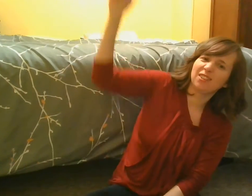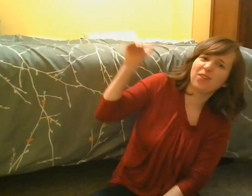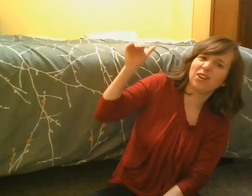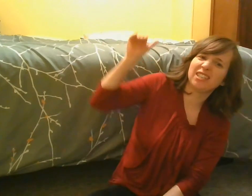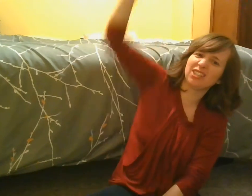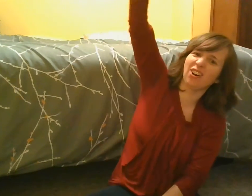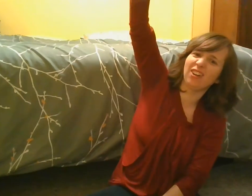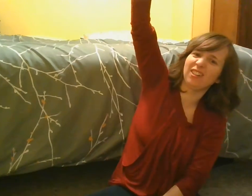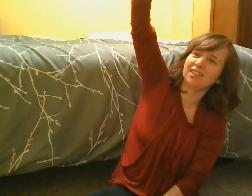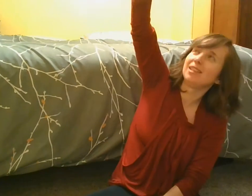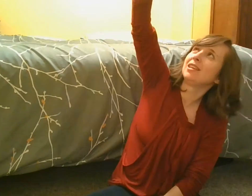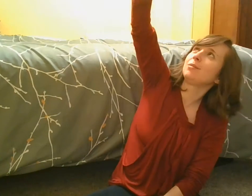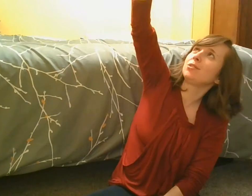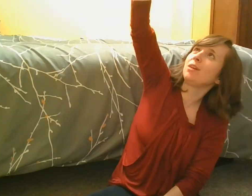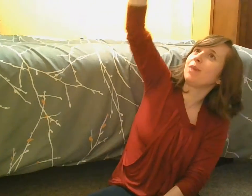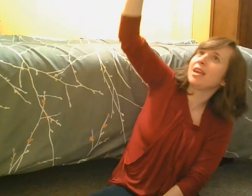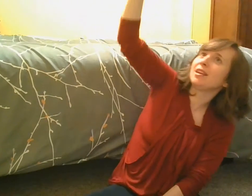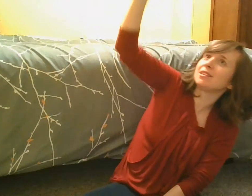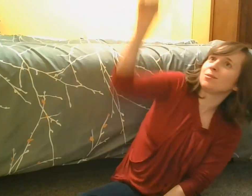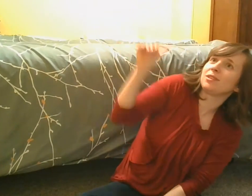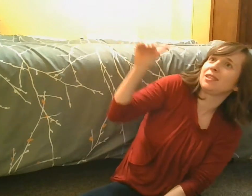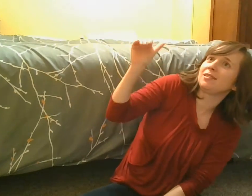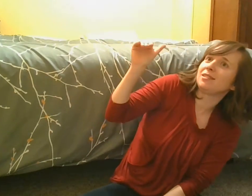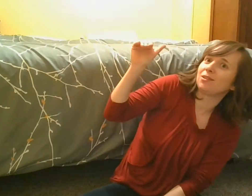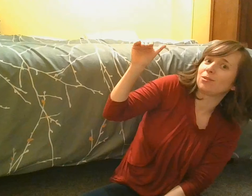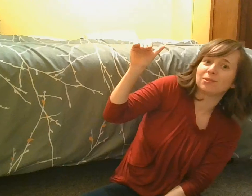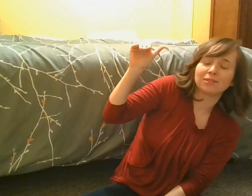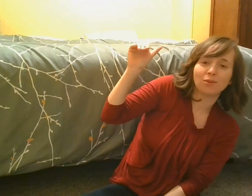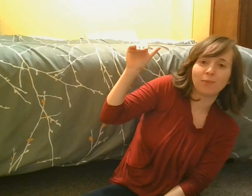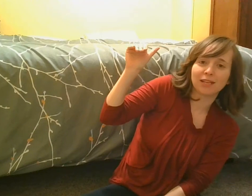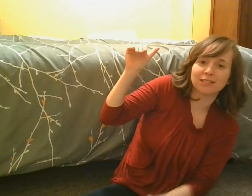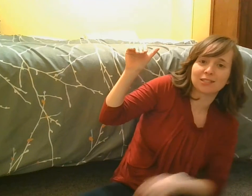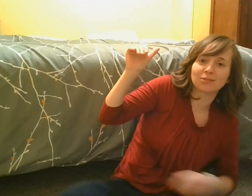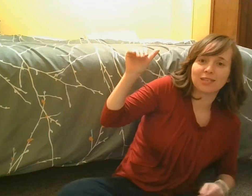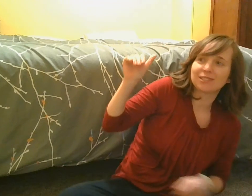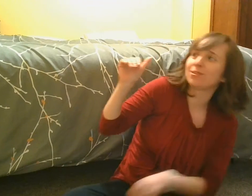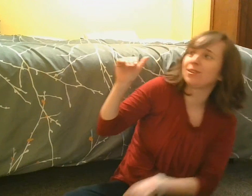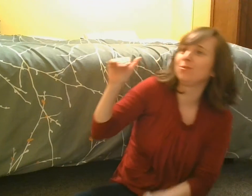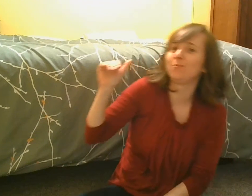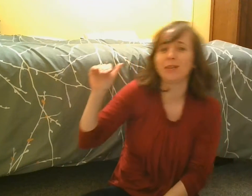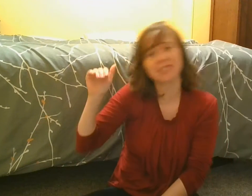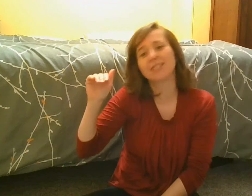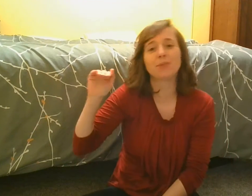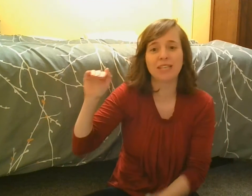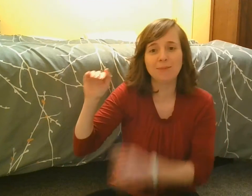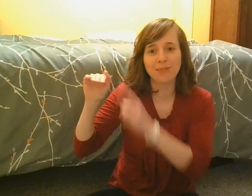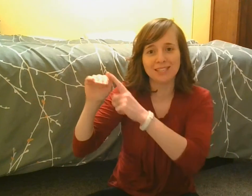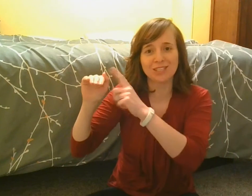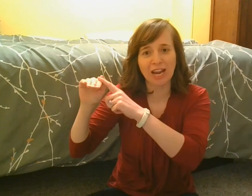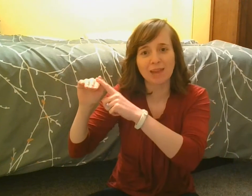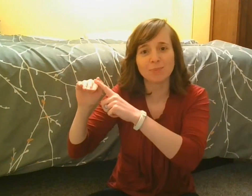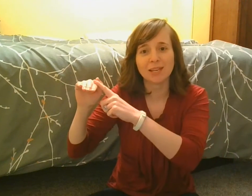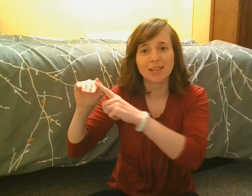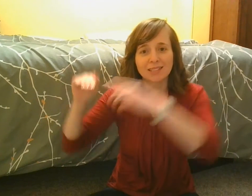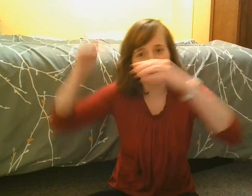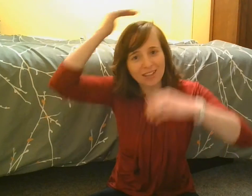very tall. And I'm sorry my hand doesn't really, go past the screen. So you basically would keep this shape, kind of like